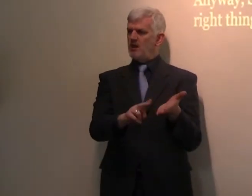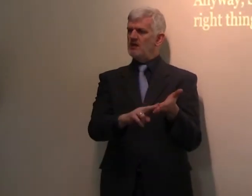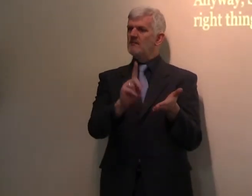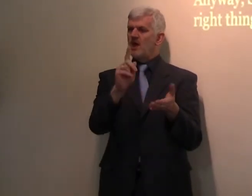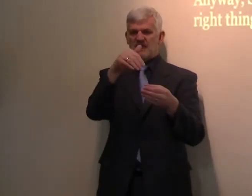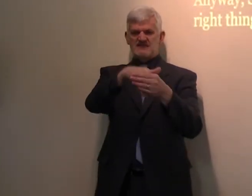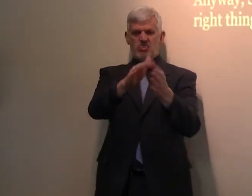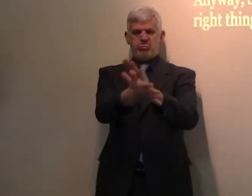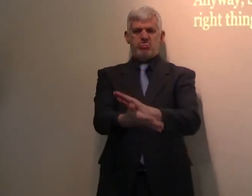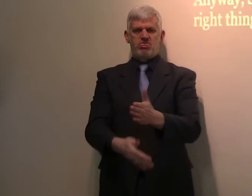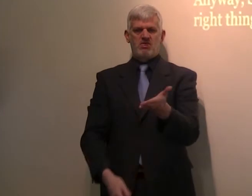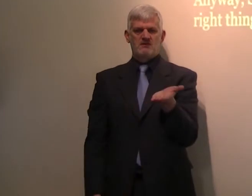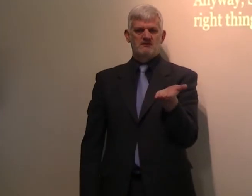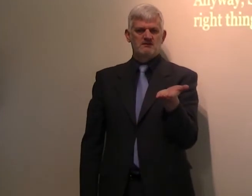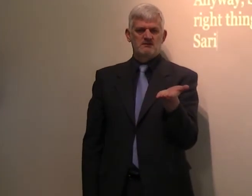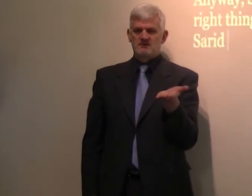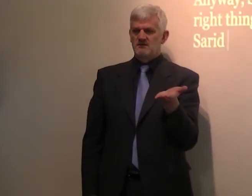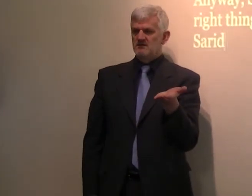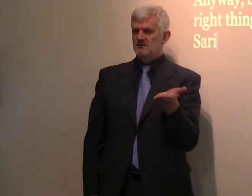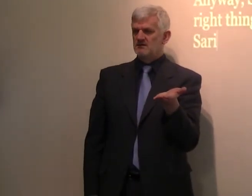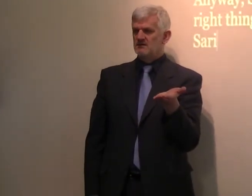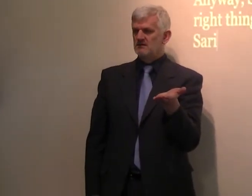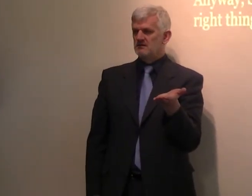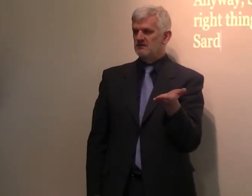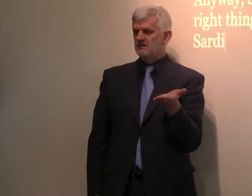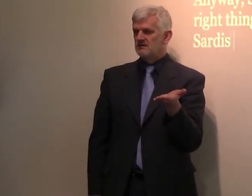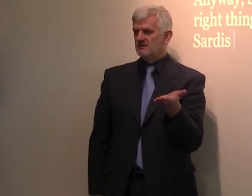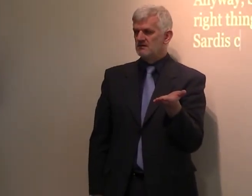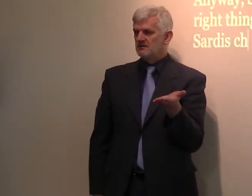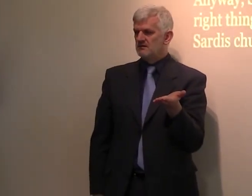nothing. So the war is already in the upper.